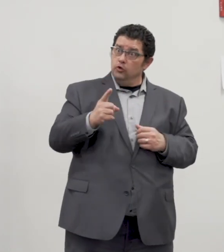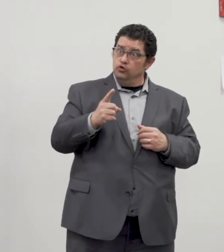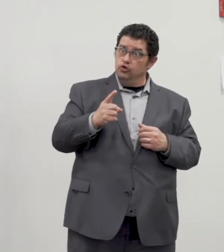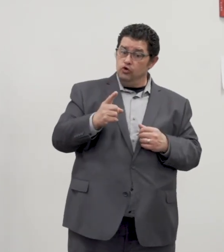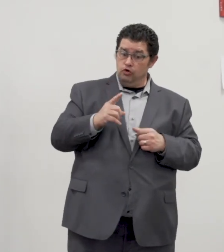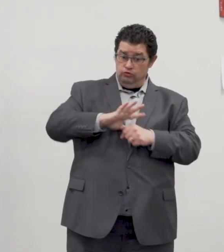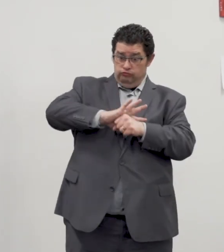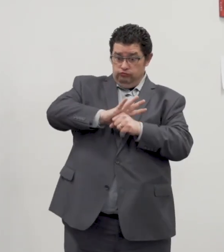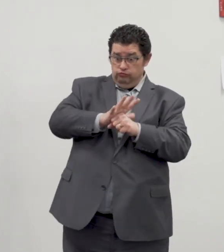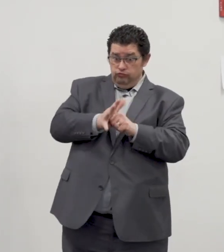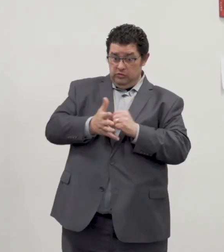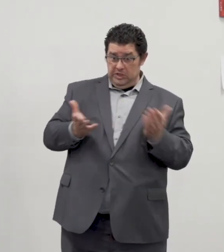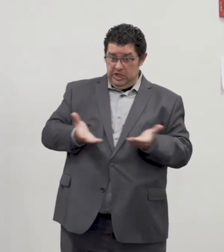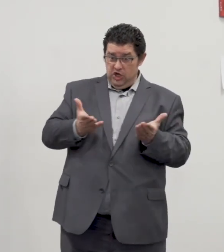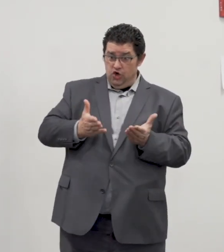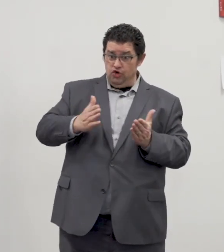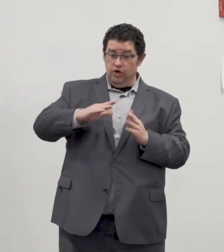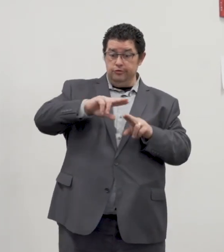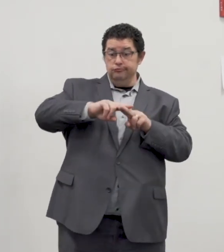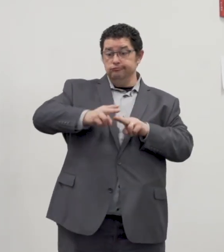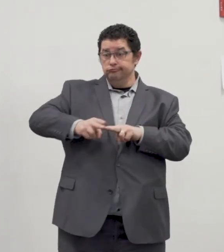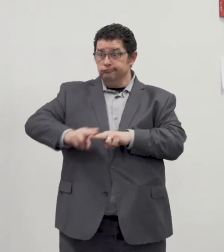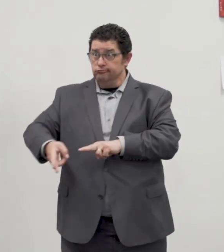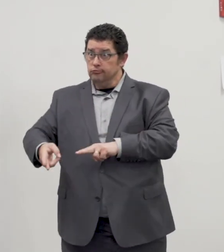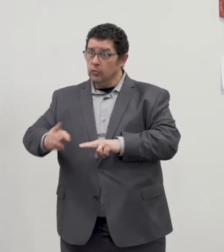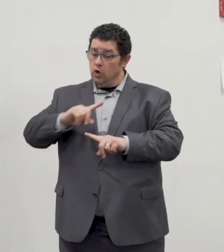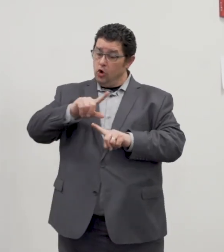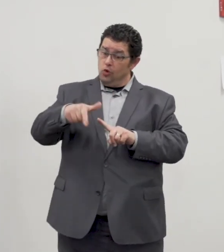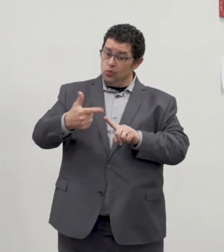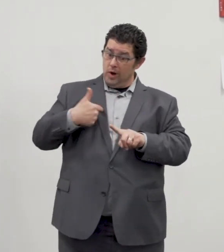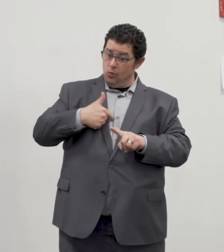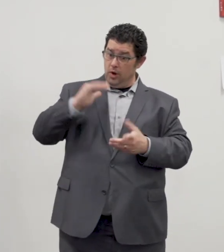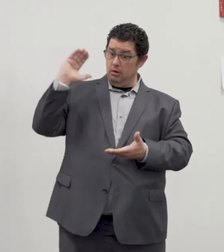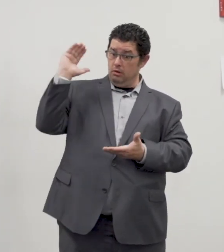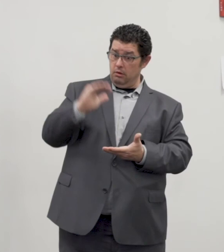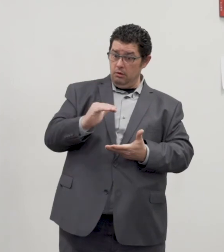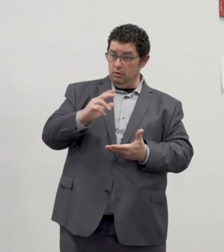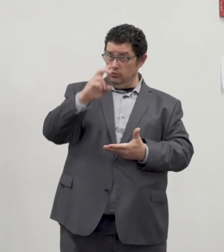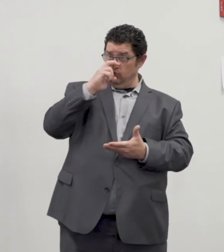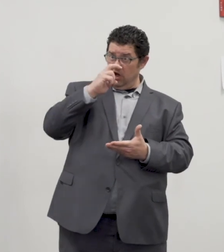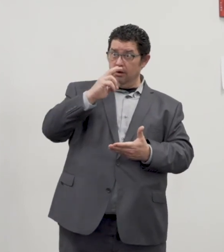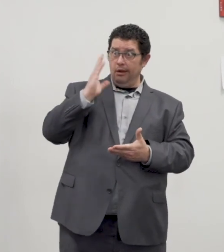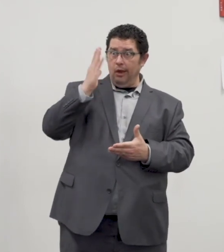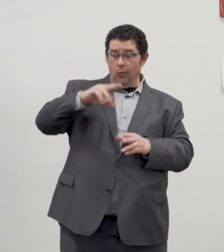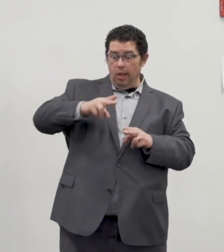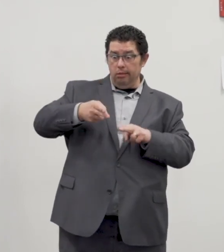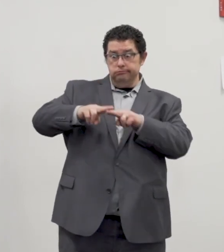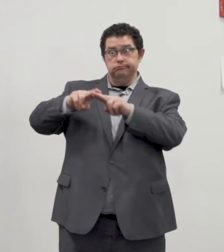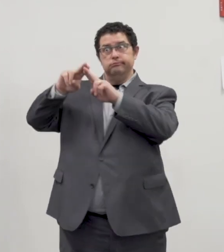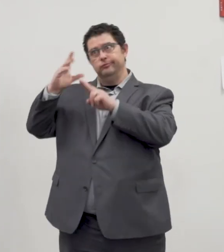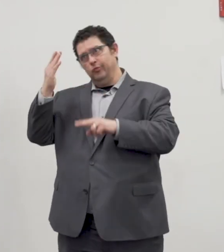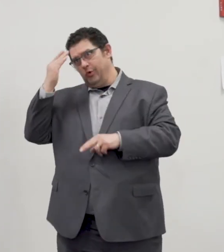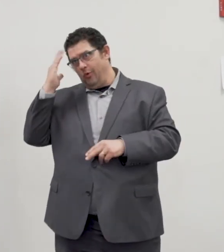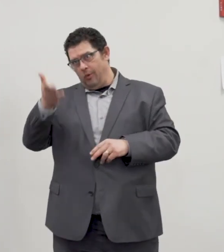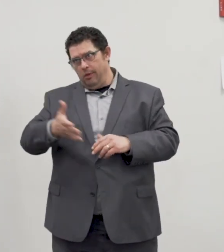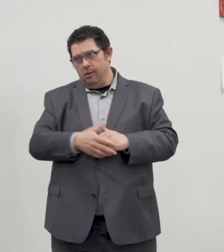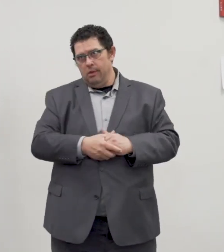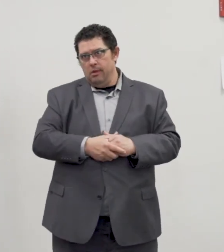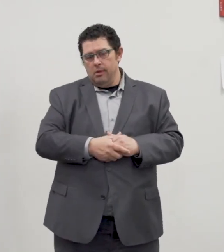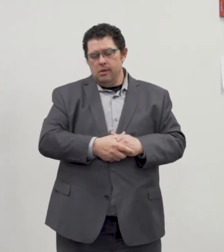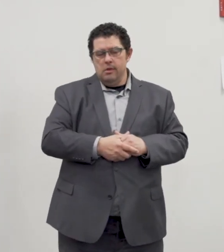is trending in the right direction, because we know when we begin to ease that it's going to go in the other direction. And it's not just